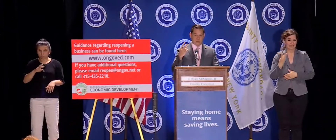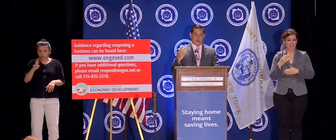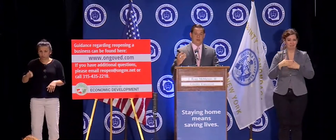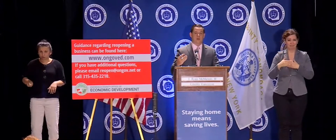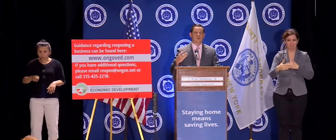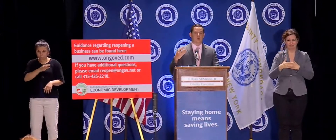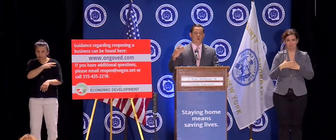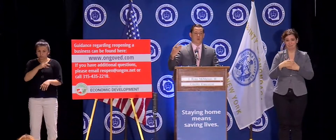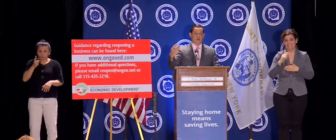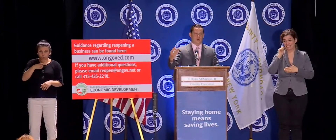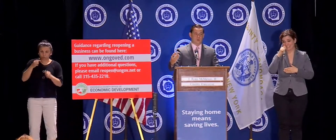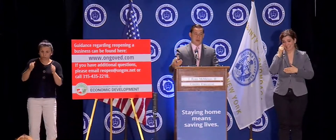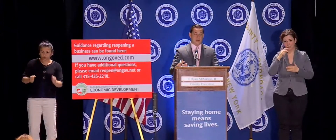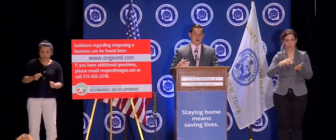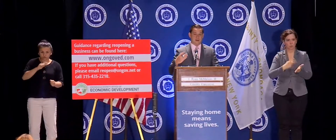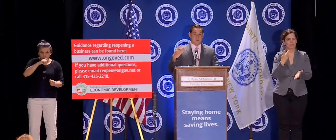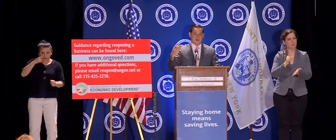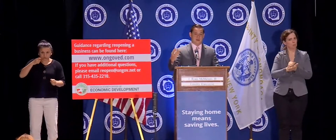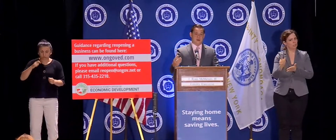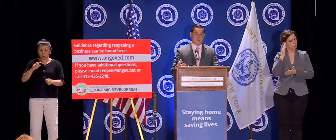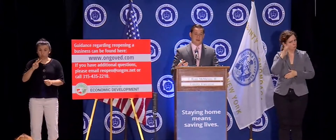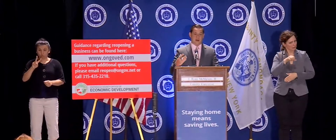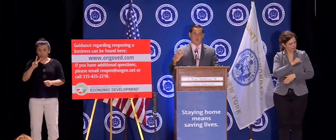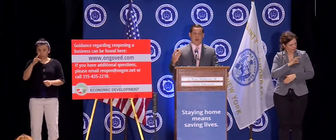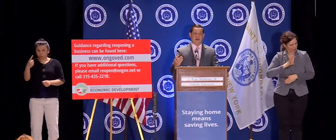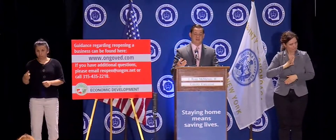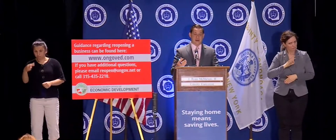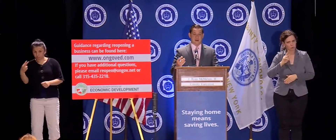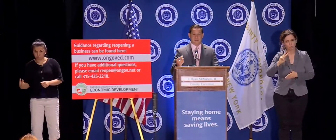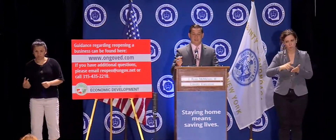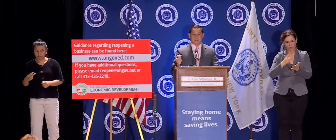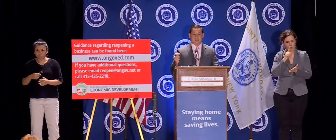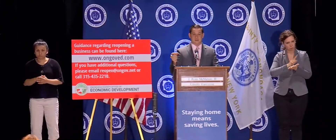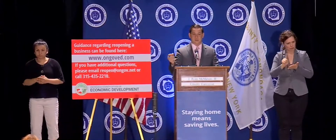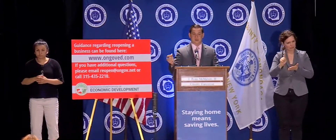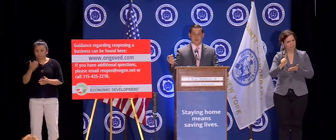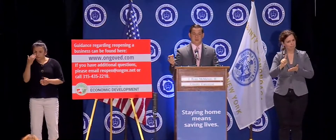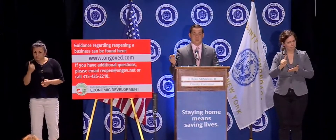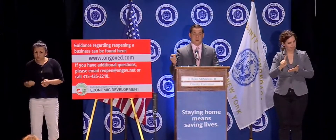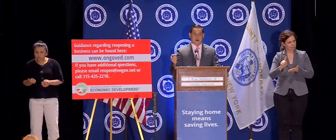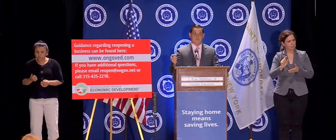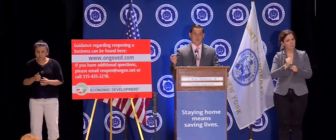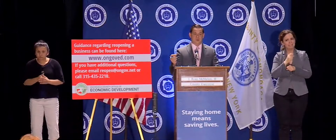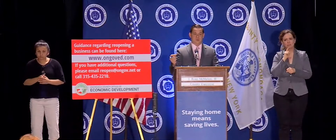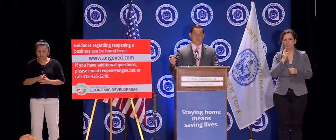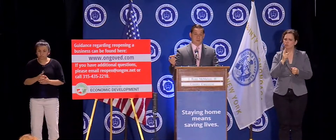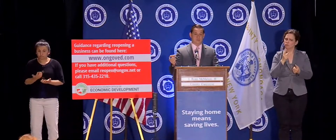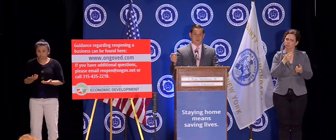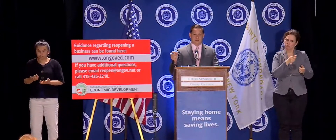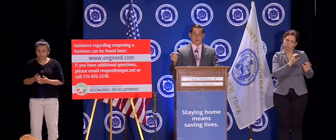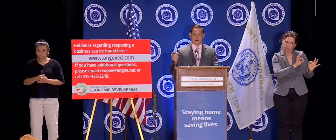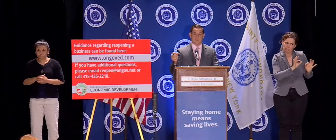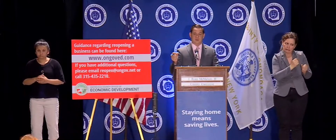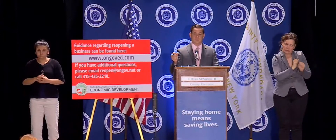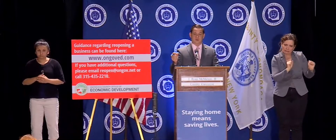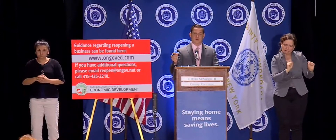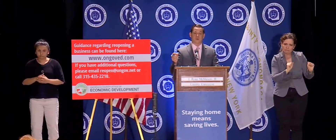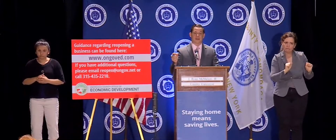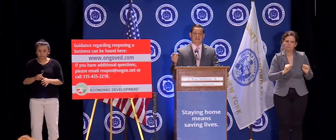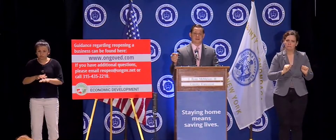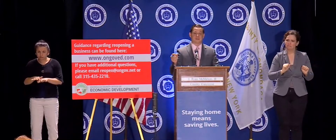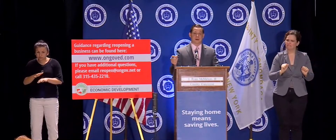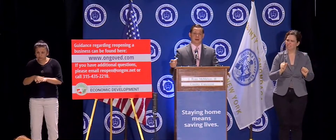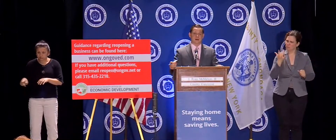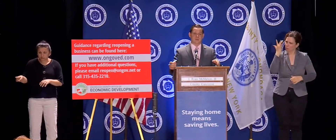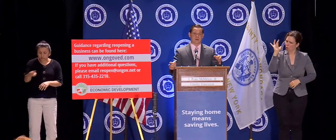twice a week. So again, why is that? It makes sense, because there's an assumption that many of these individuals